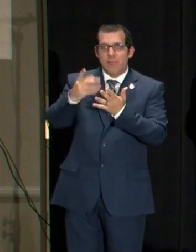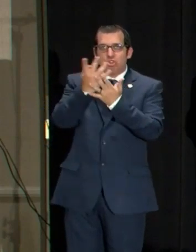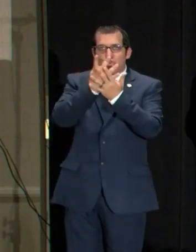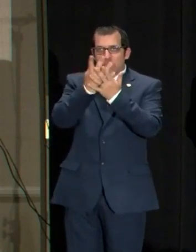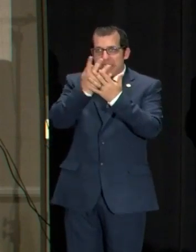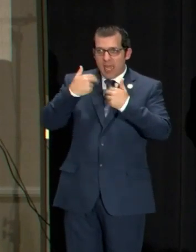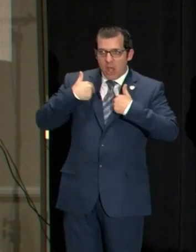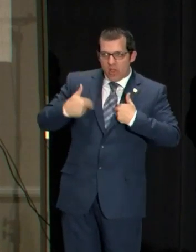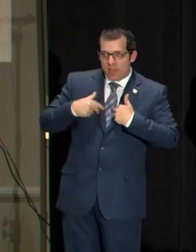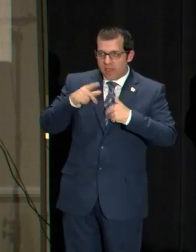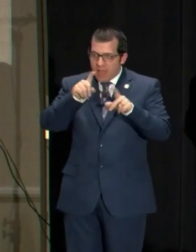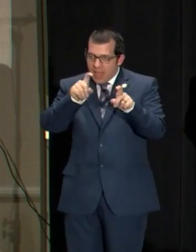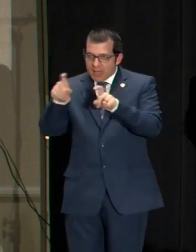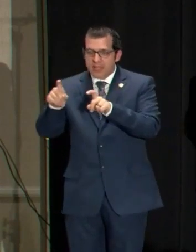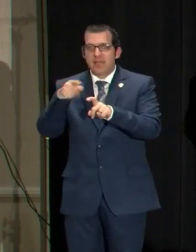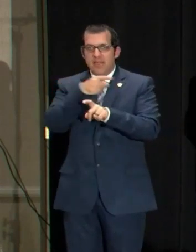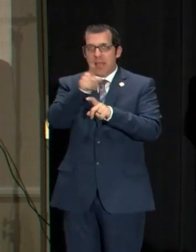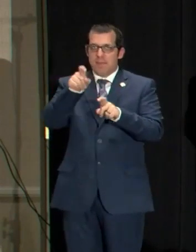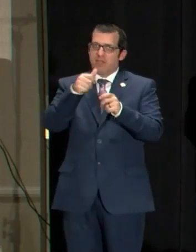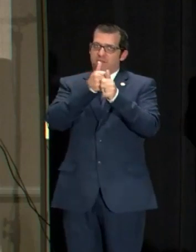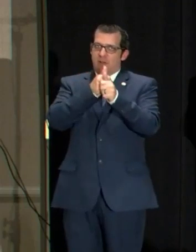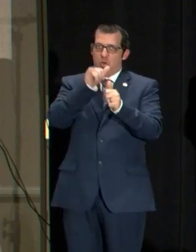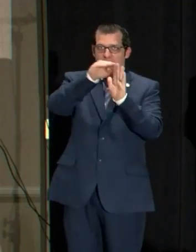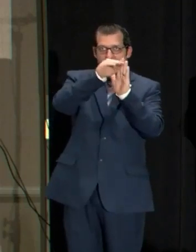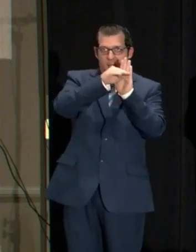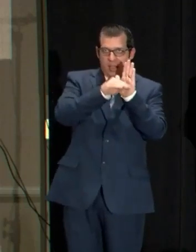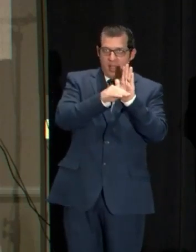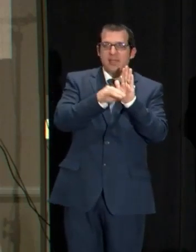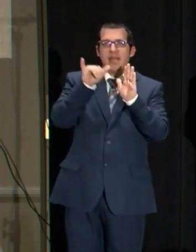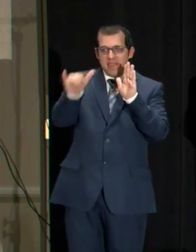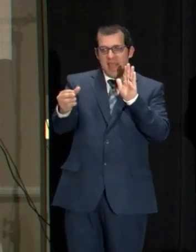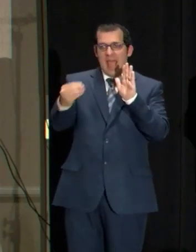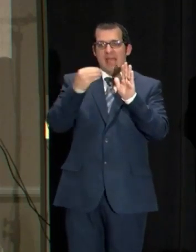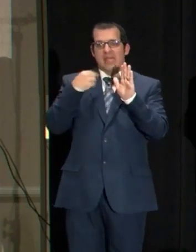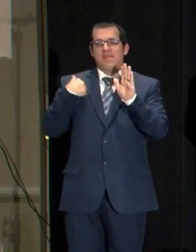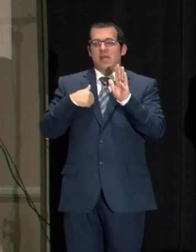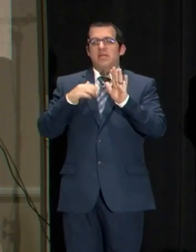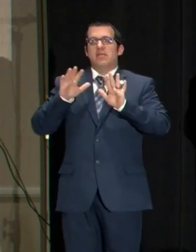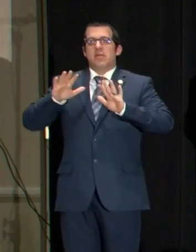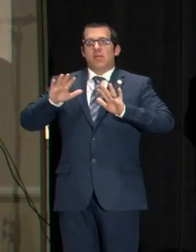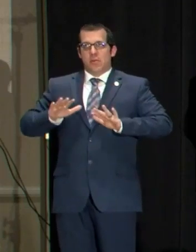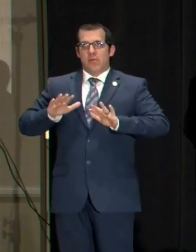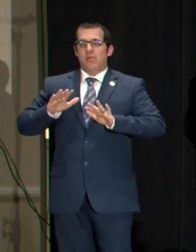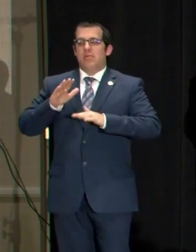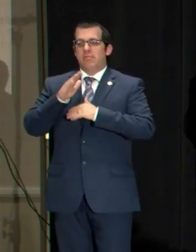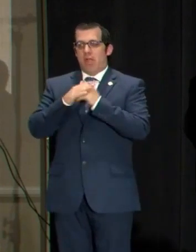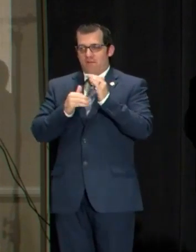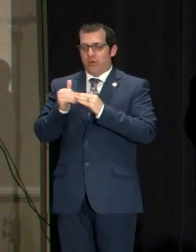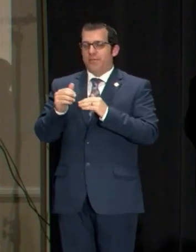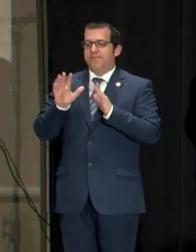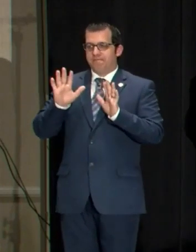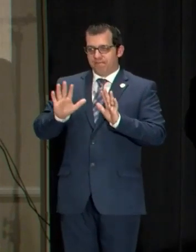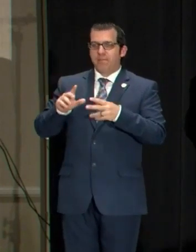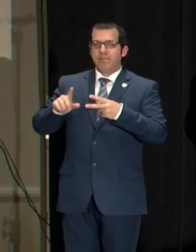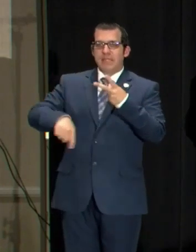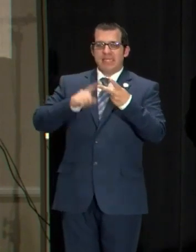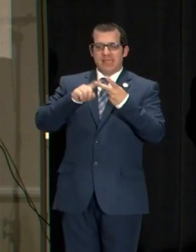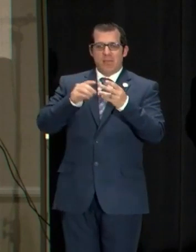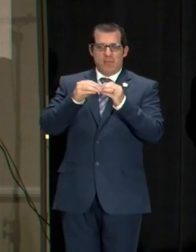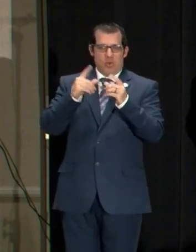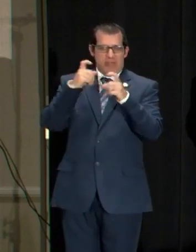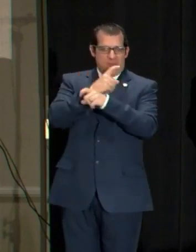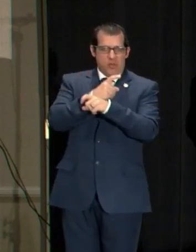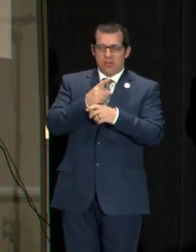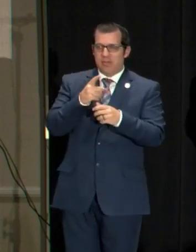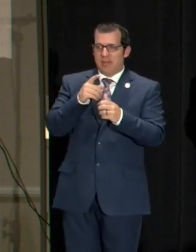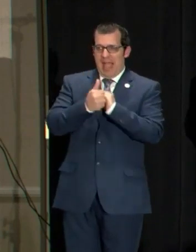so they have to follow those guidelines now, and that gives us the comfort level. The second part of your question is more difficult. How do you